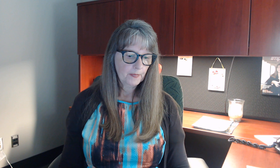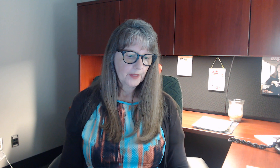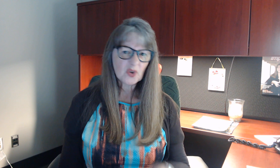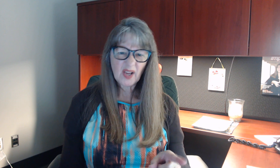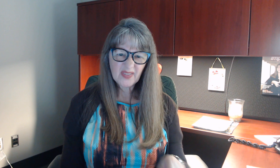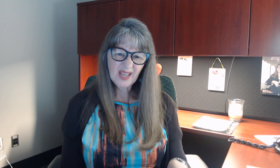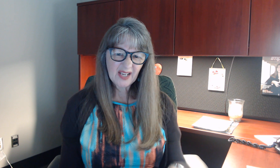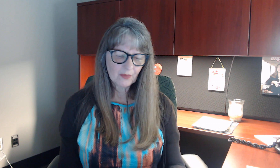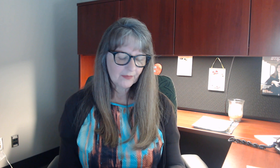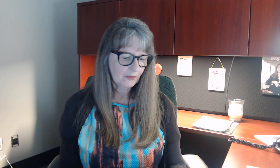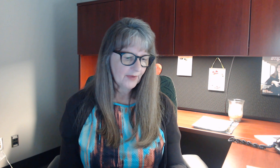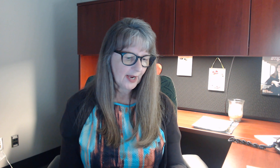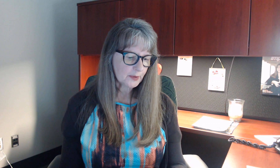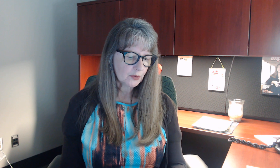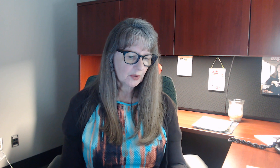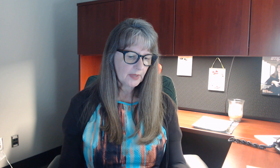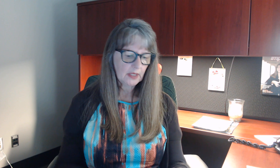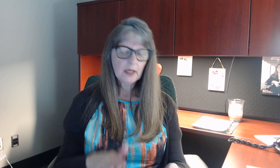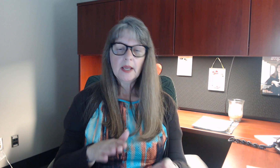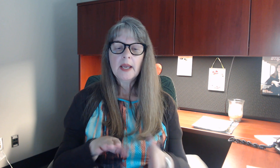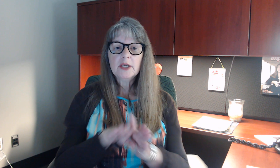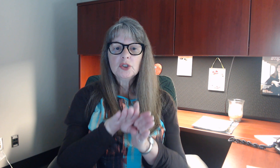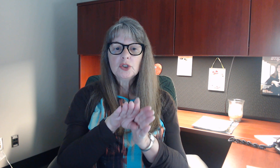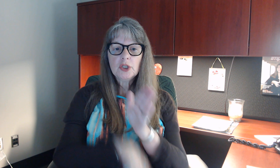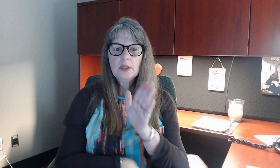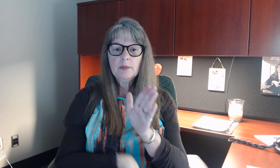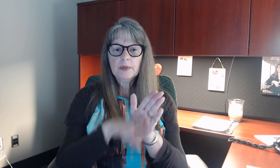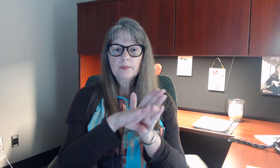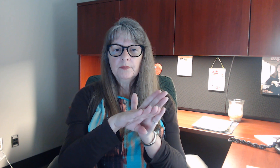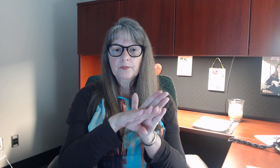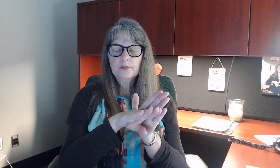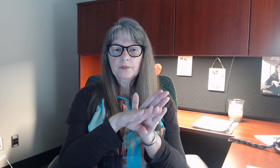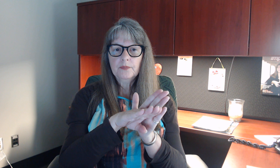Sorry, I'm kind of going a little fast, but there's so many. Cheap.